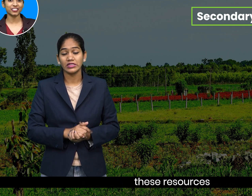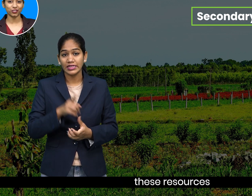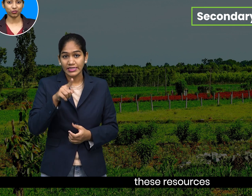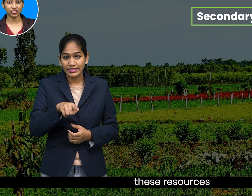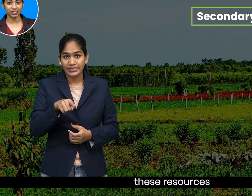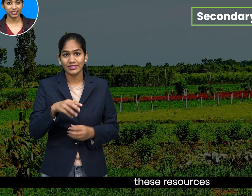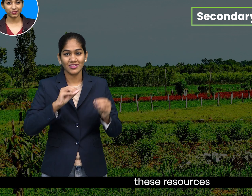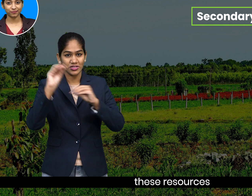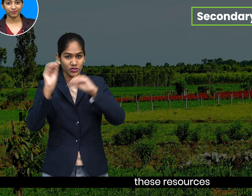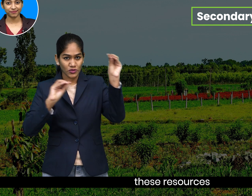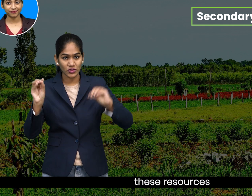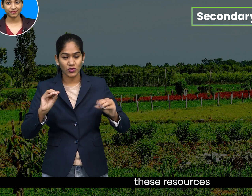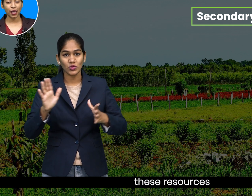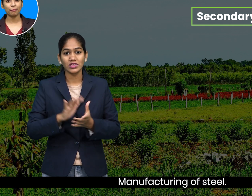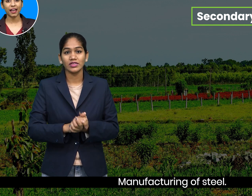these resources,